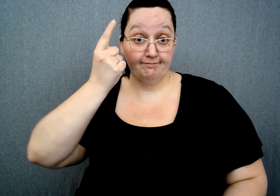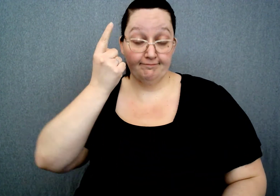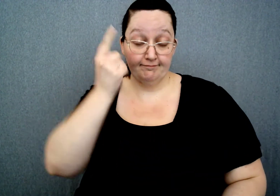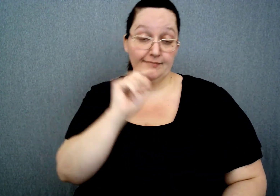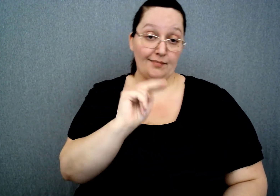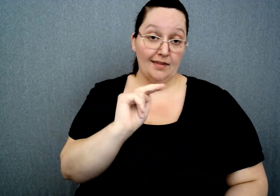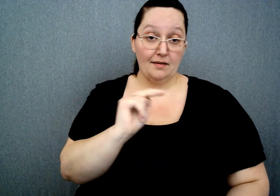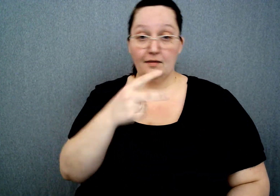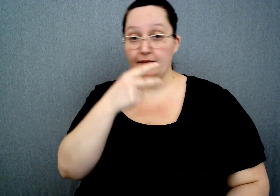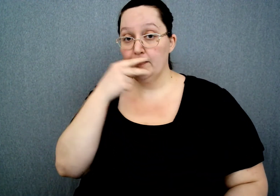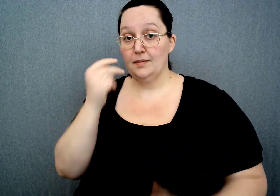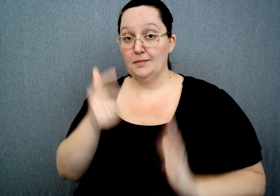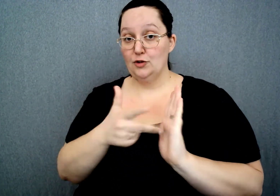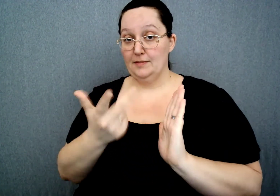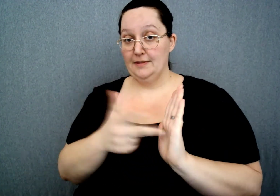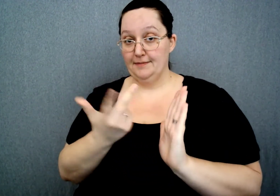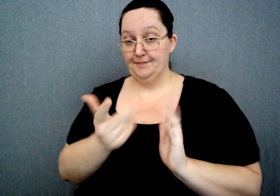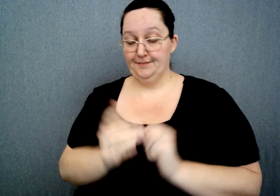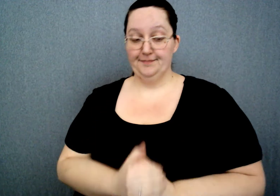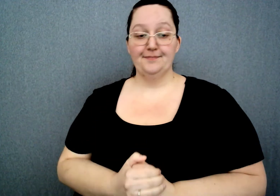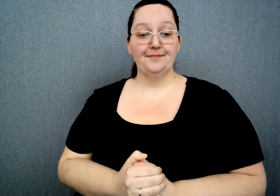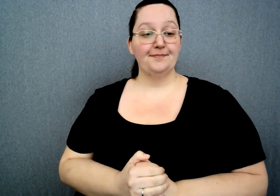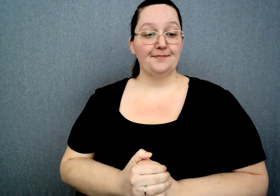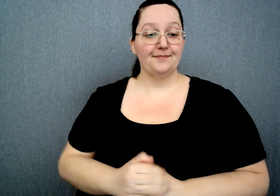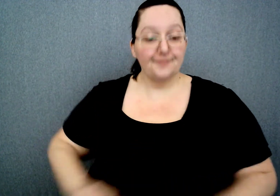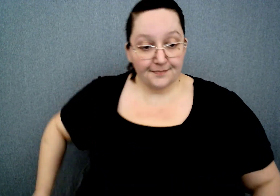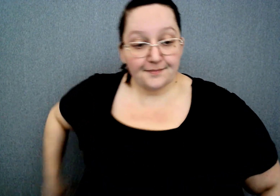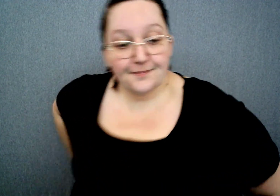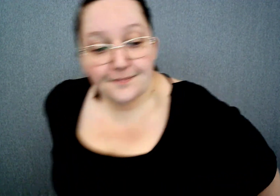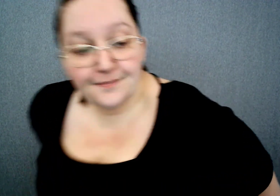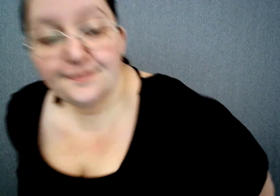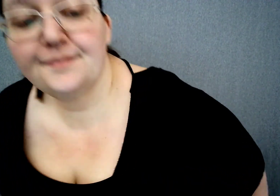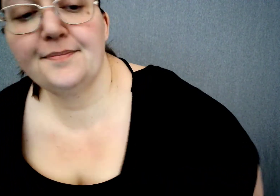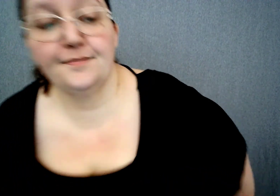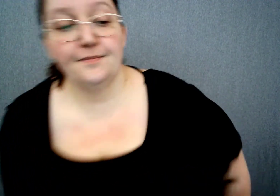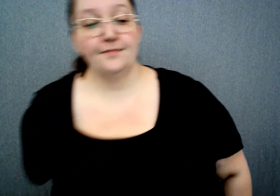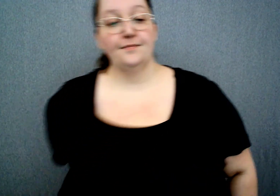Right, you see the noun, the verb, that is a triplicate.